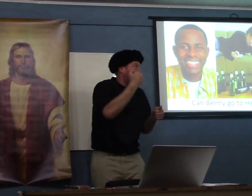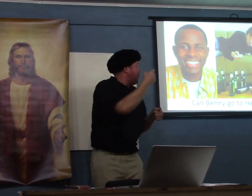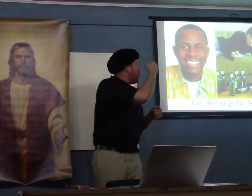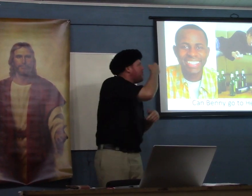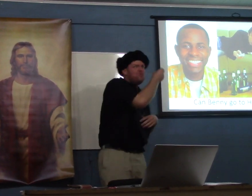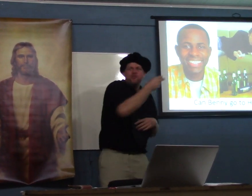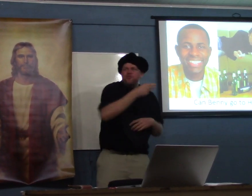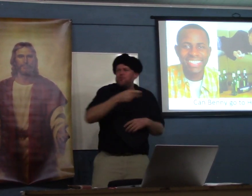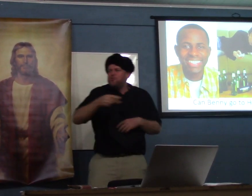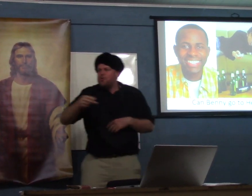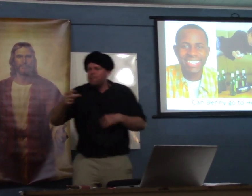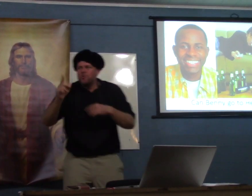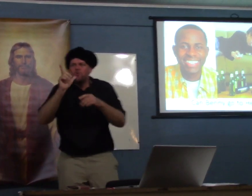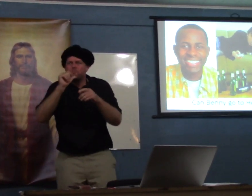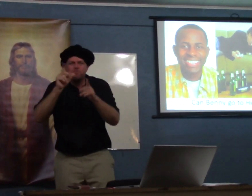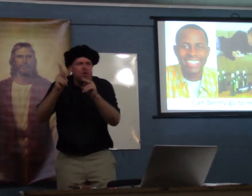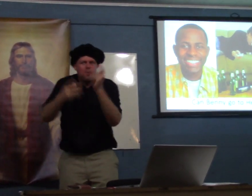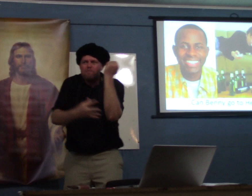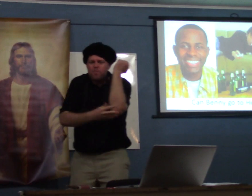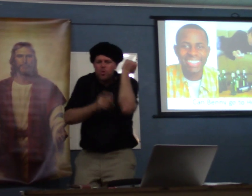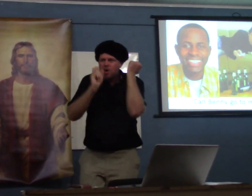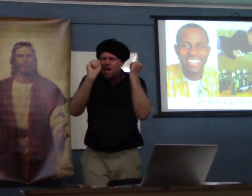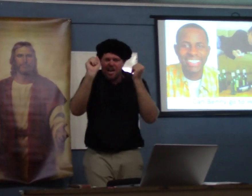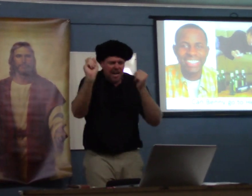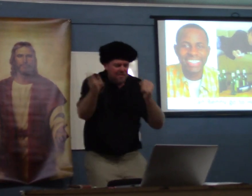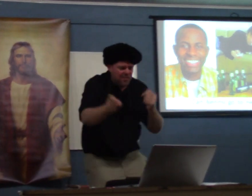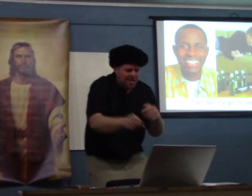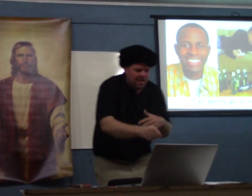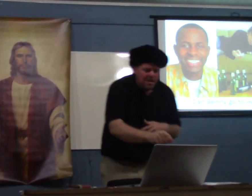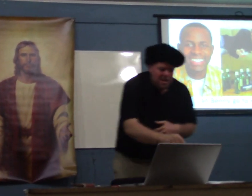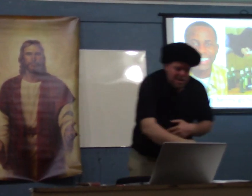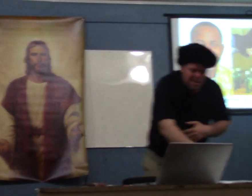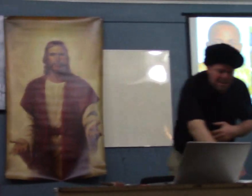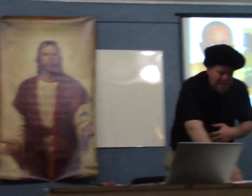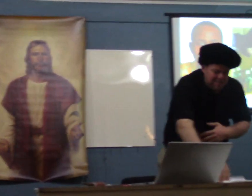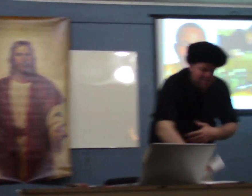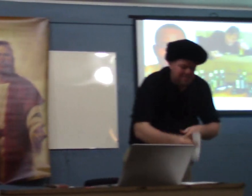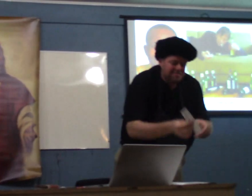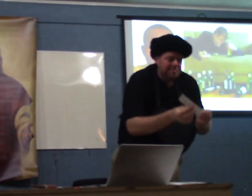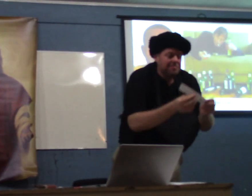Ah, I remember. I saw that man help the poor.